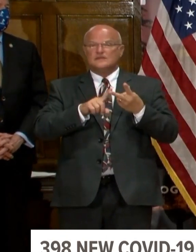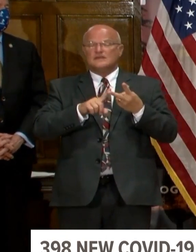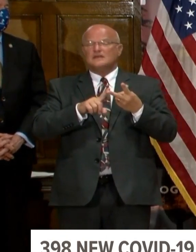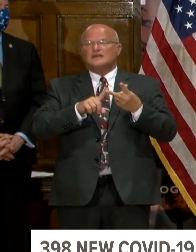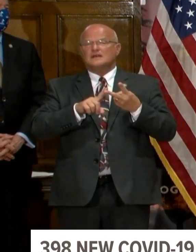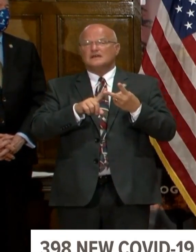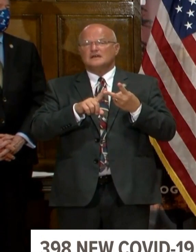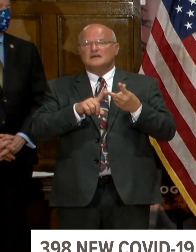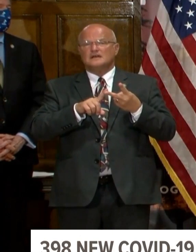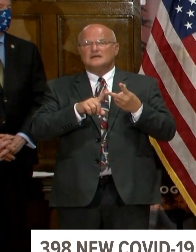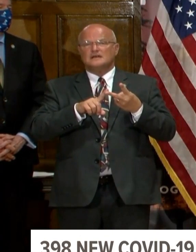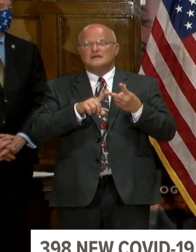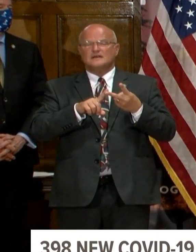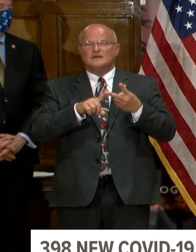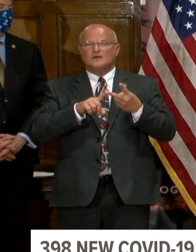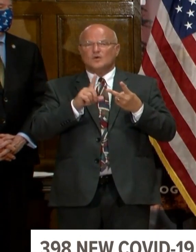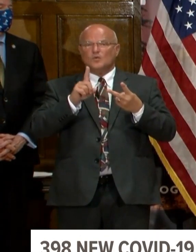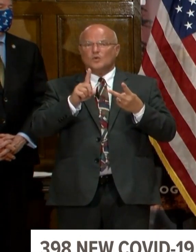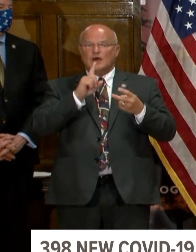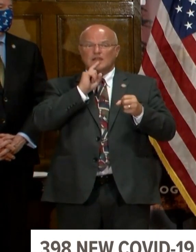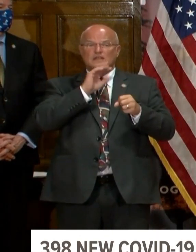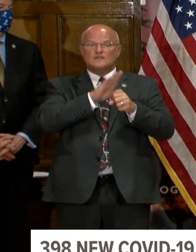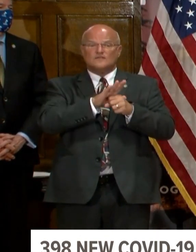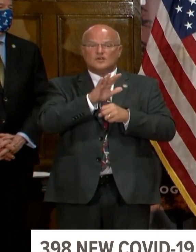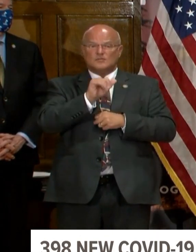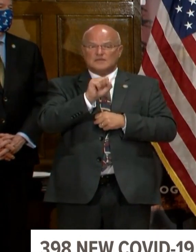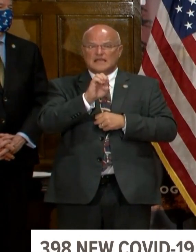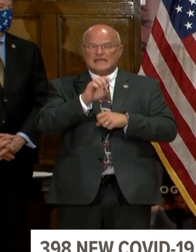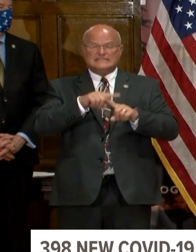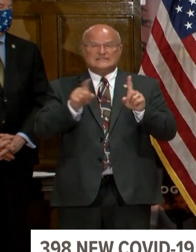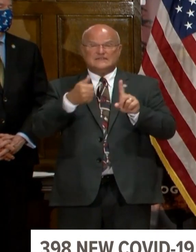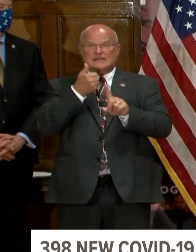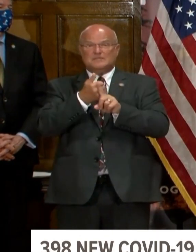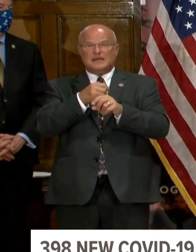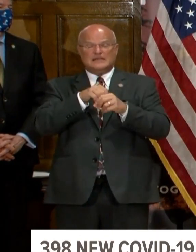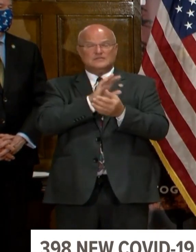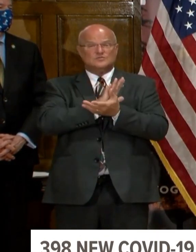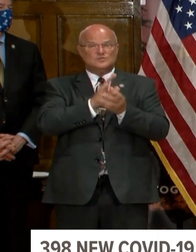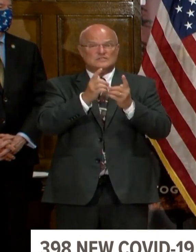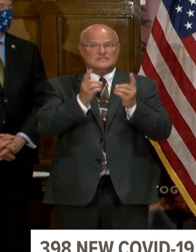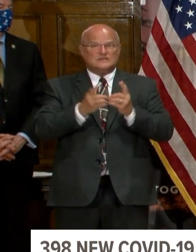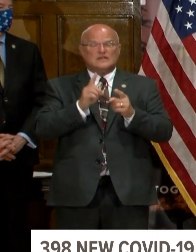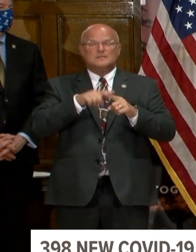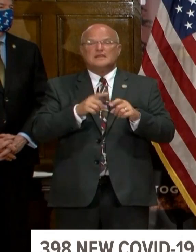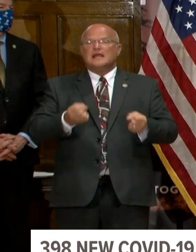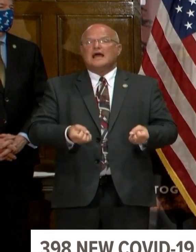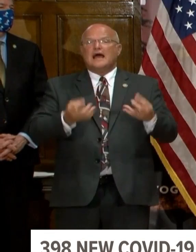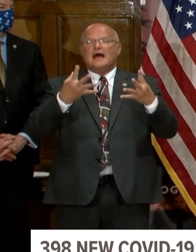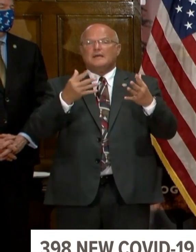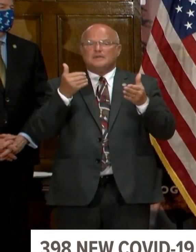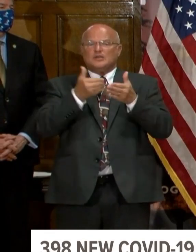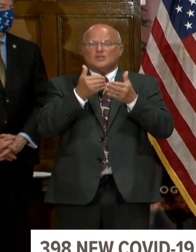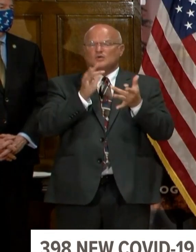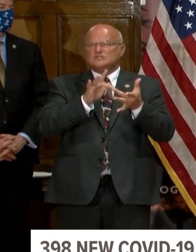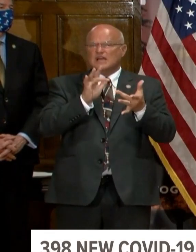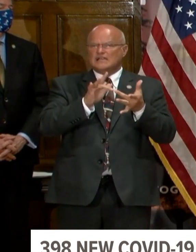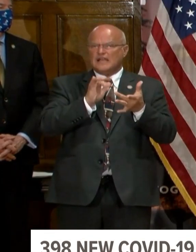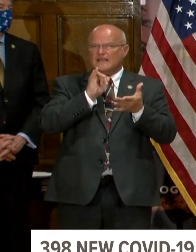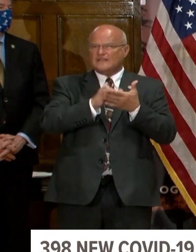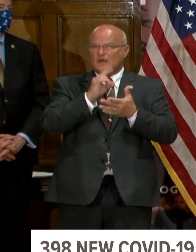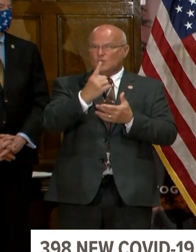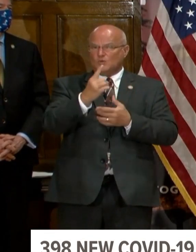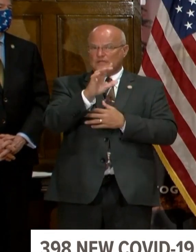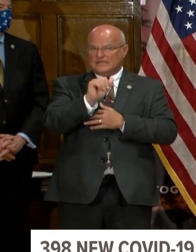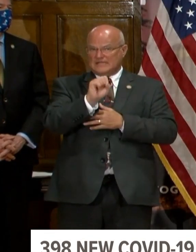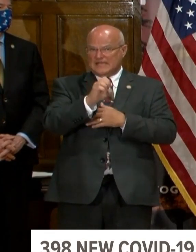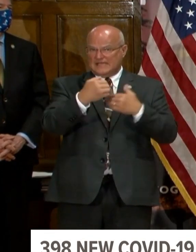of one confirmed case can have a much different impact in a school district depending on how many close contacts that confirmed